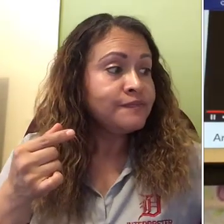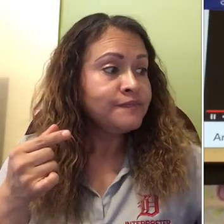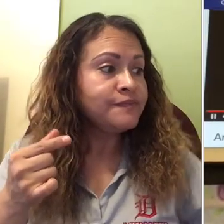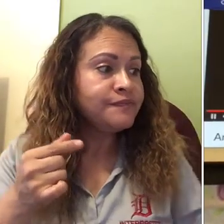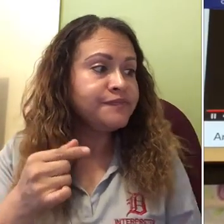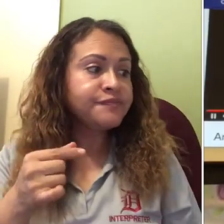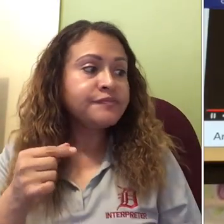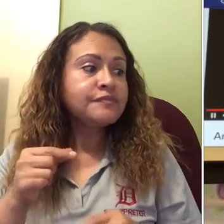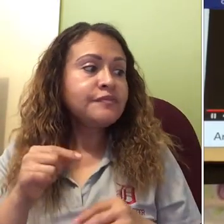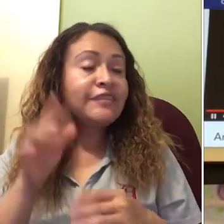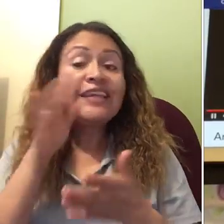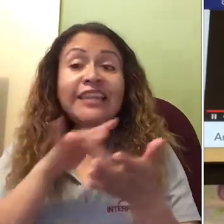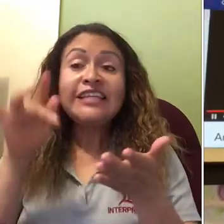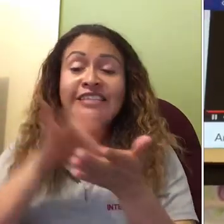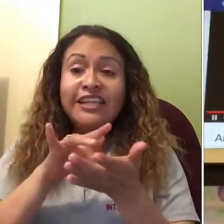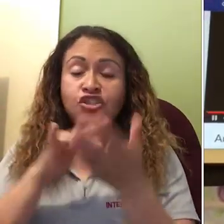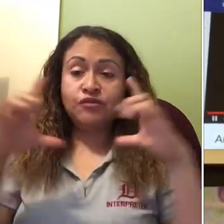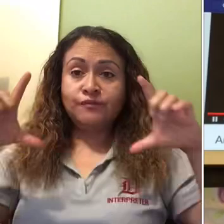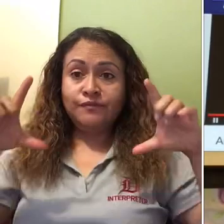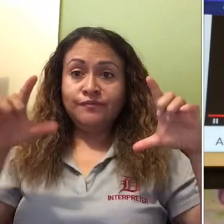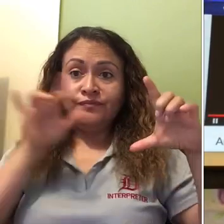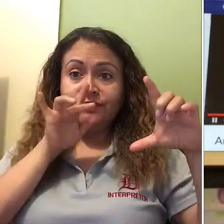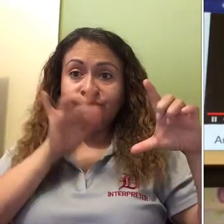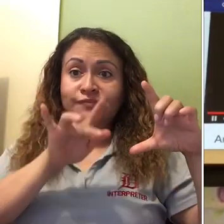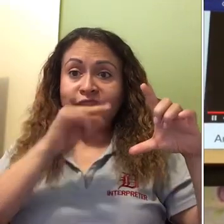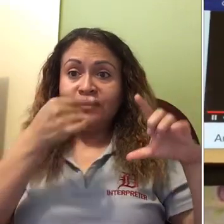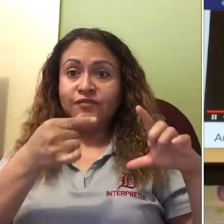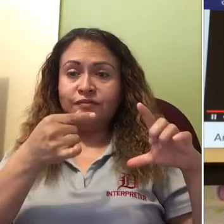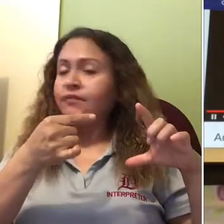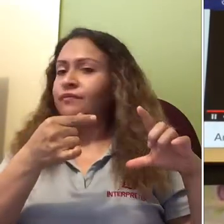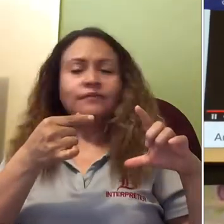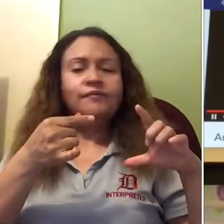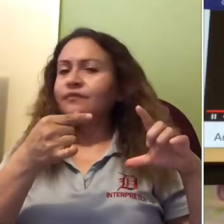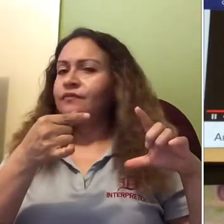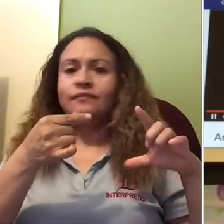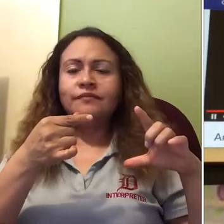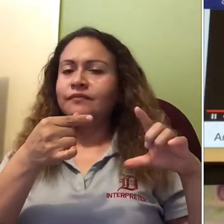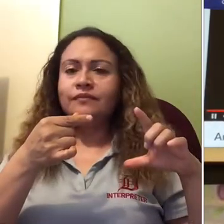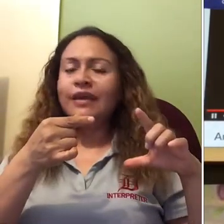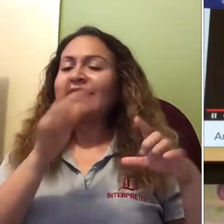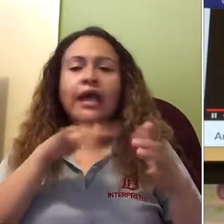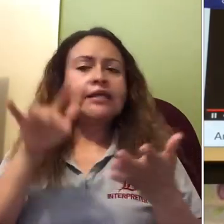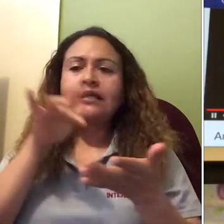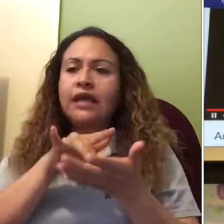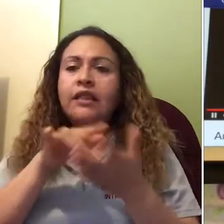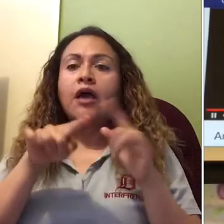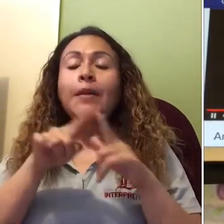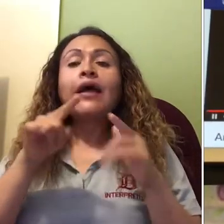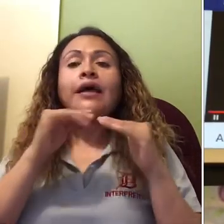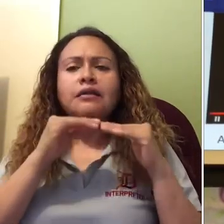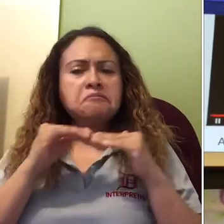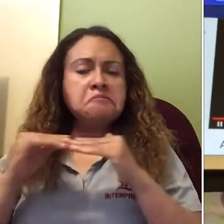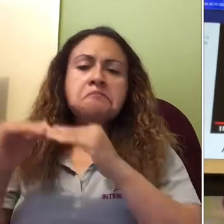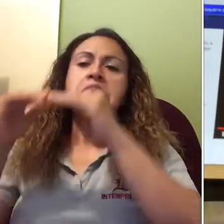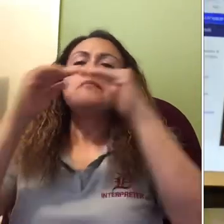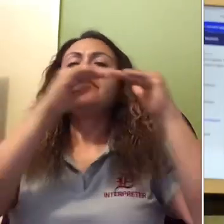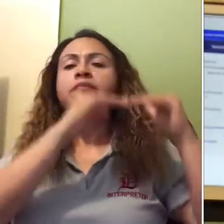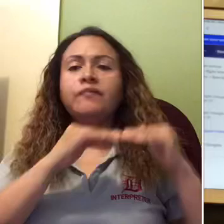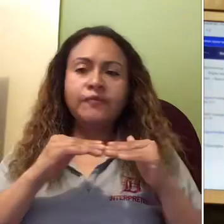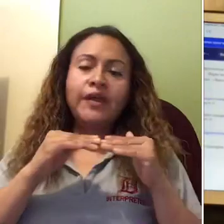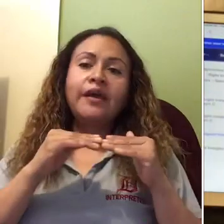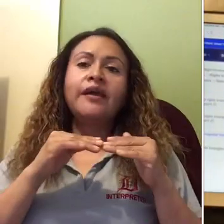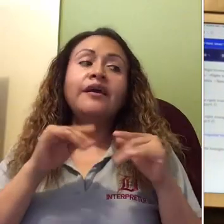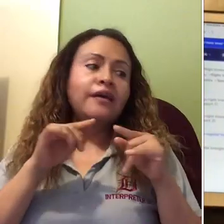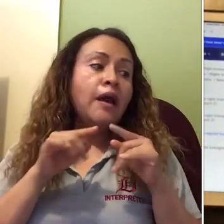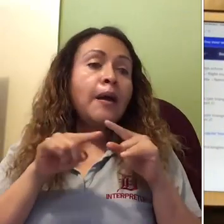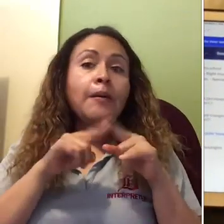of the hexagon. And when I'm talking about a center of a hexagon, I'm talking about a point. It can't be equidistant from everything over here, because this isn't a circle,